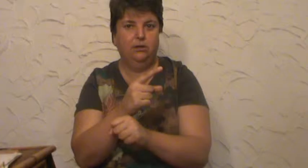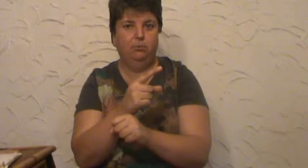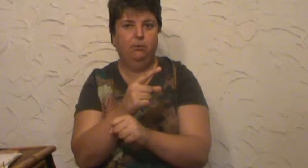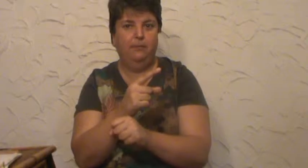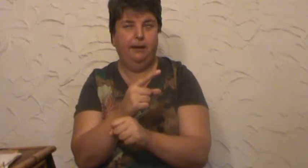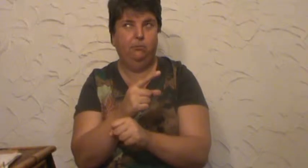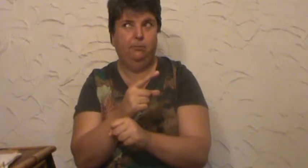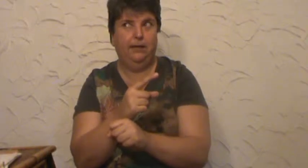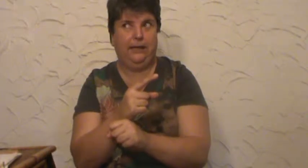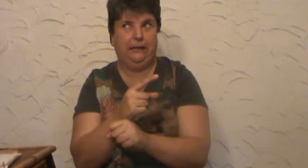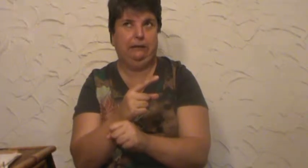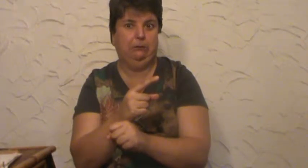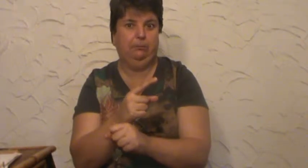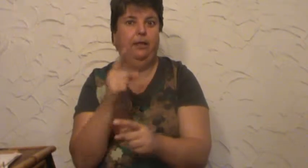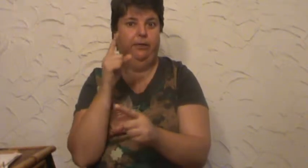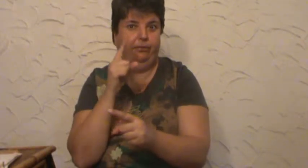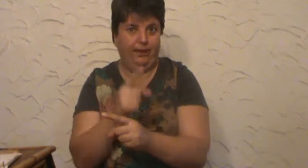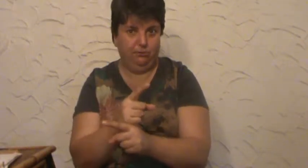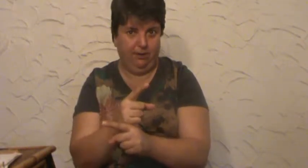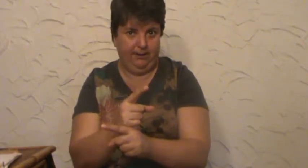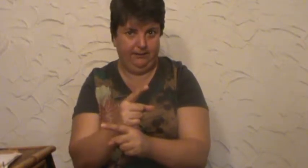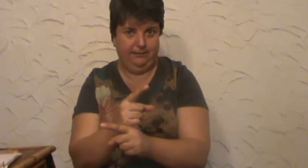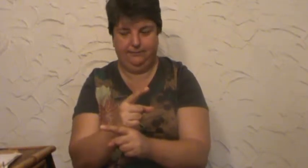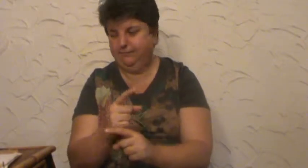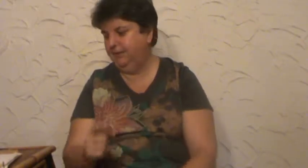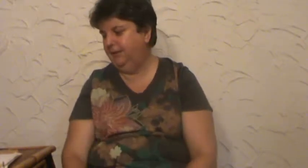we will make more money, I hope. That's right.